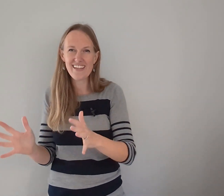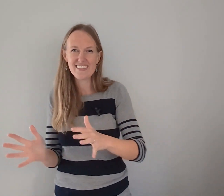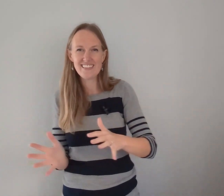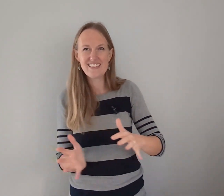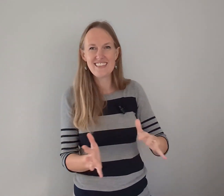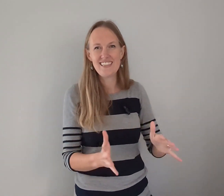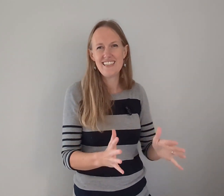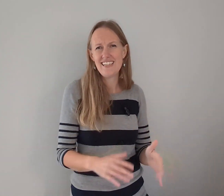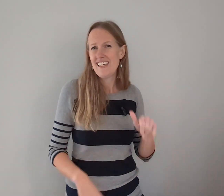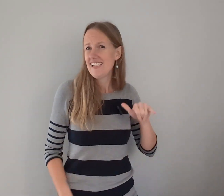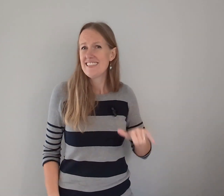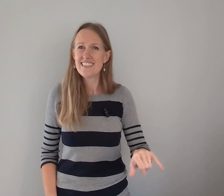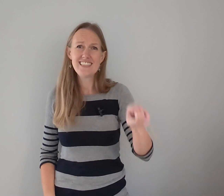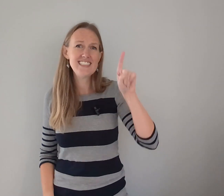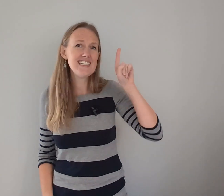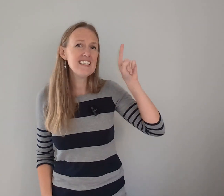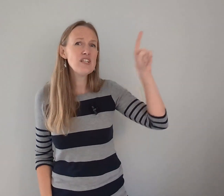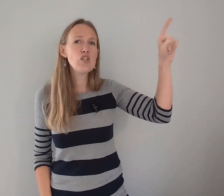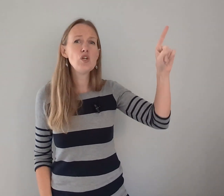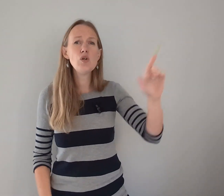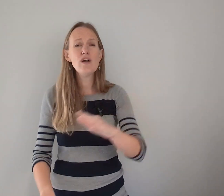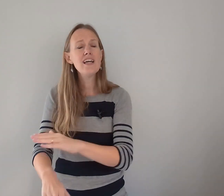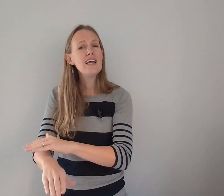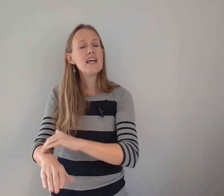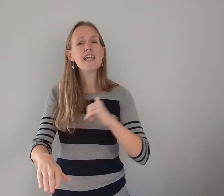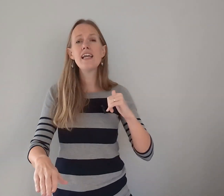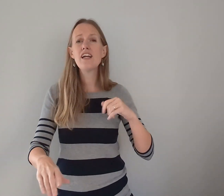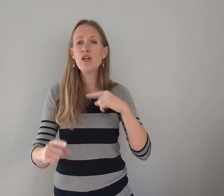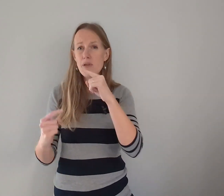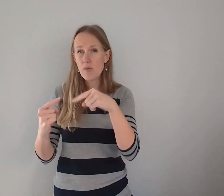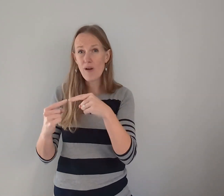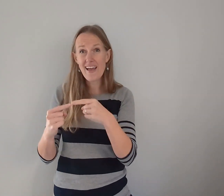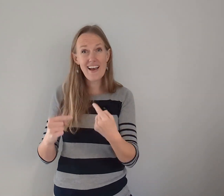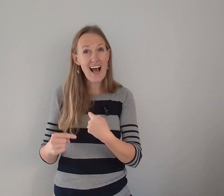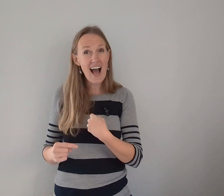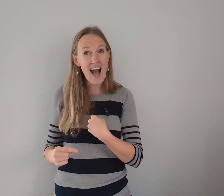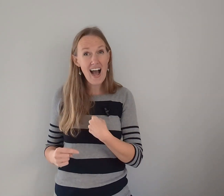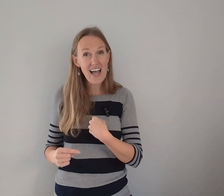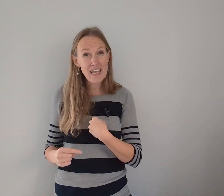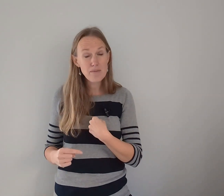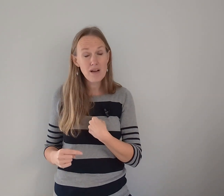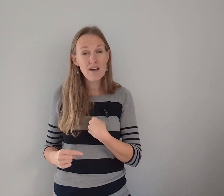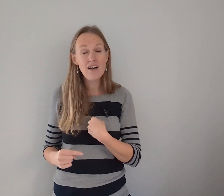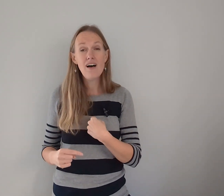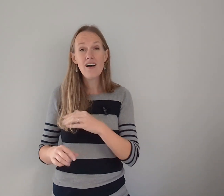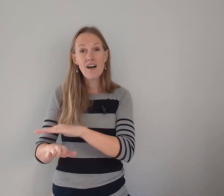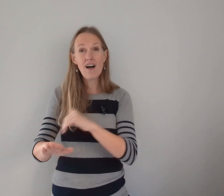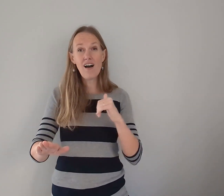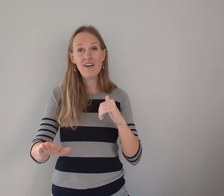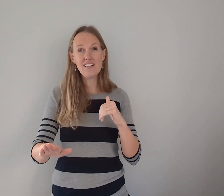wind. Still you hear me when I'm